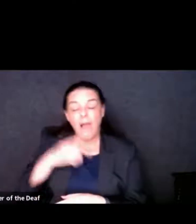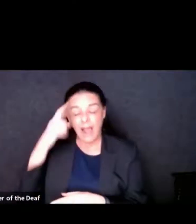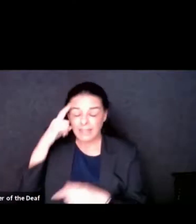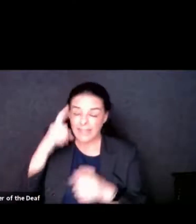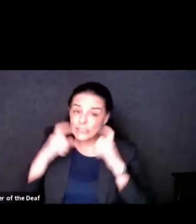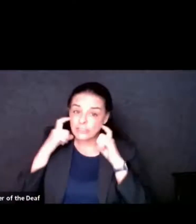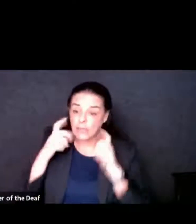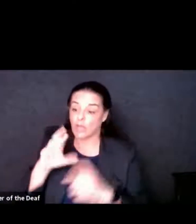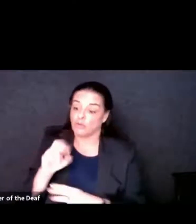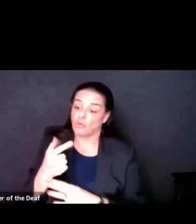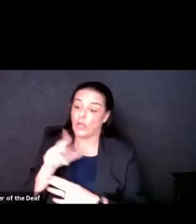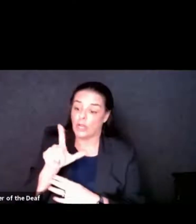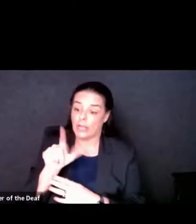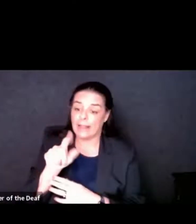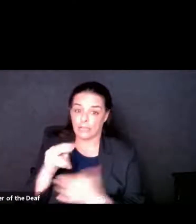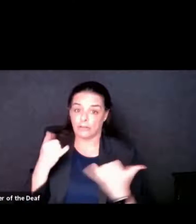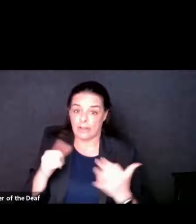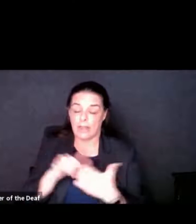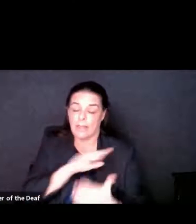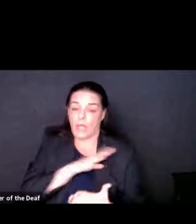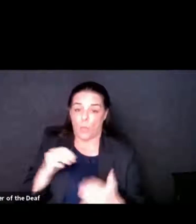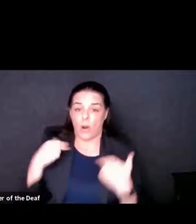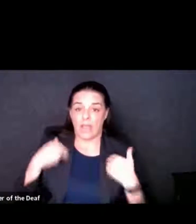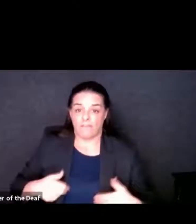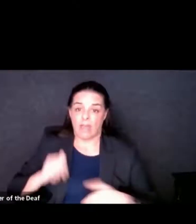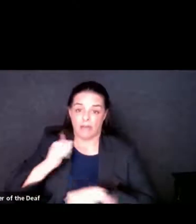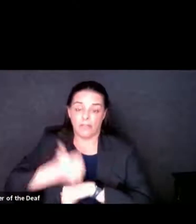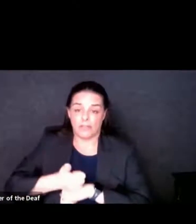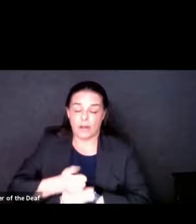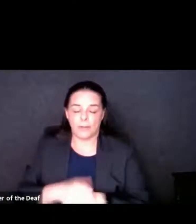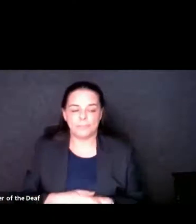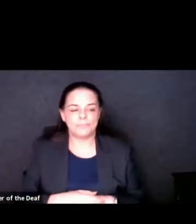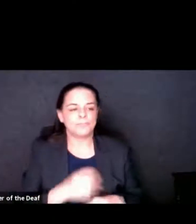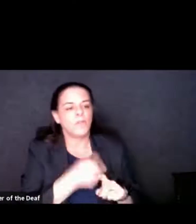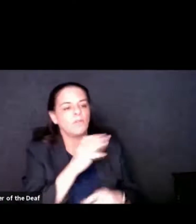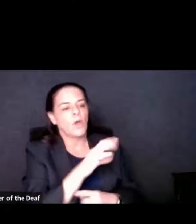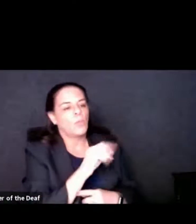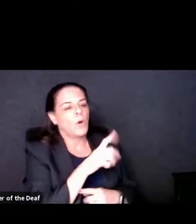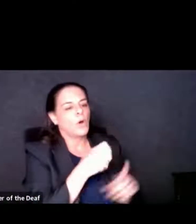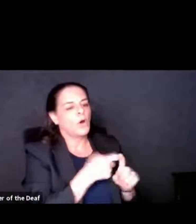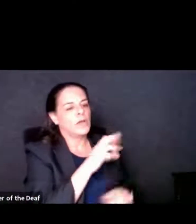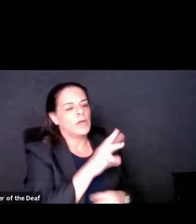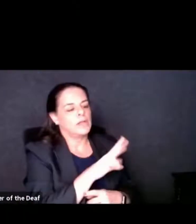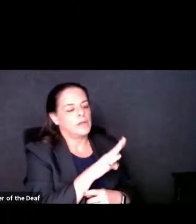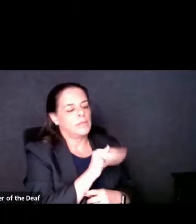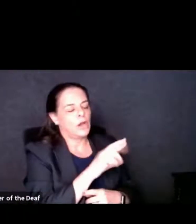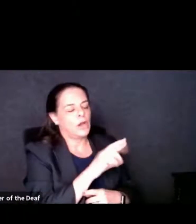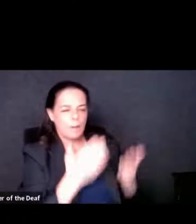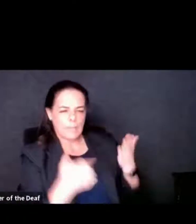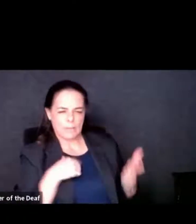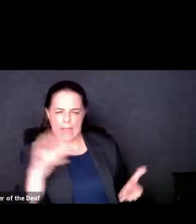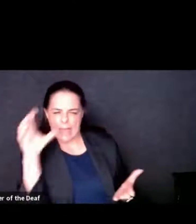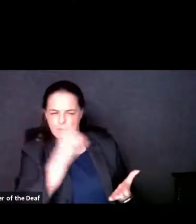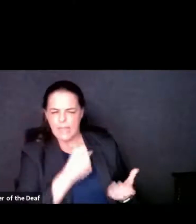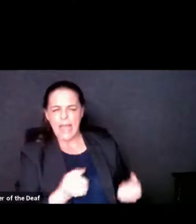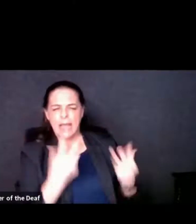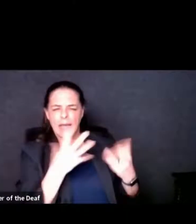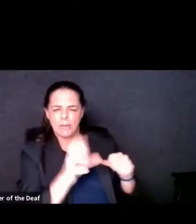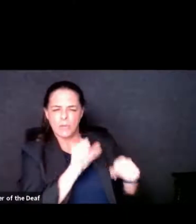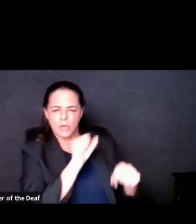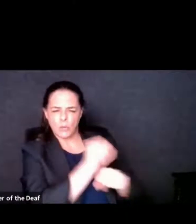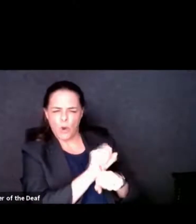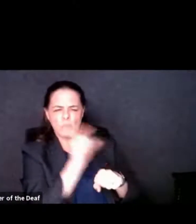time that was put forth by the Board of Health. From Cole with WBIR, I may have missed it. How many appointments will